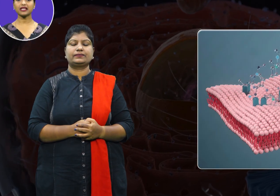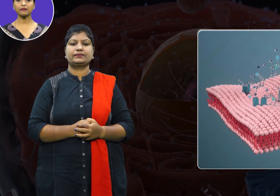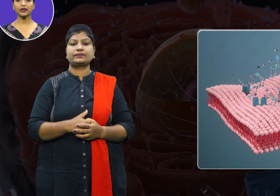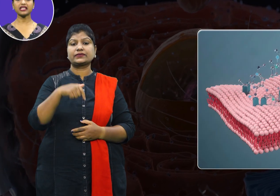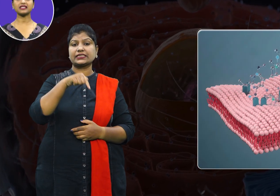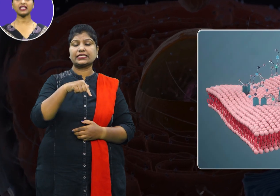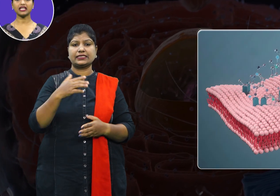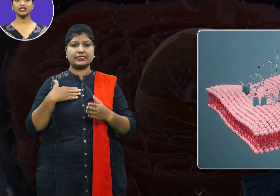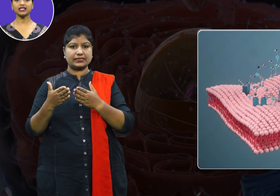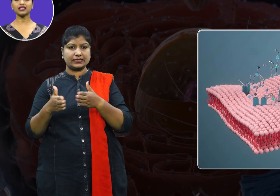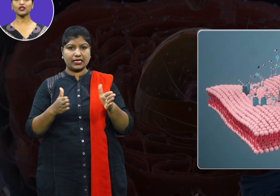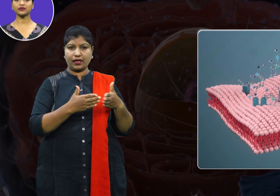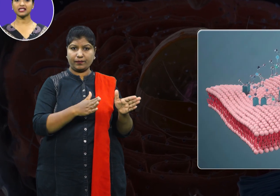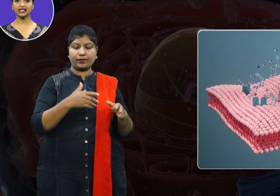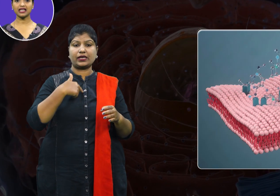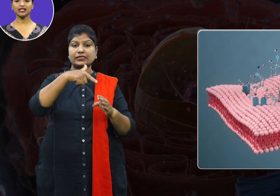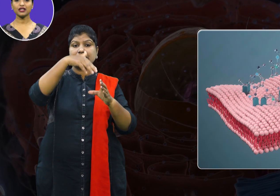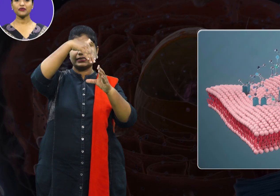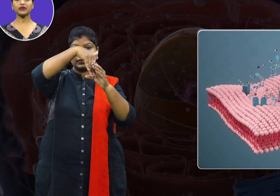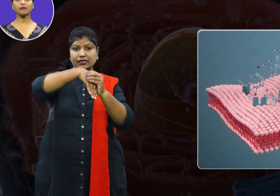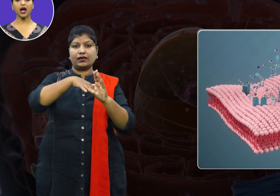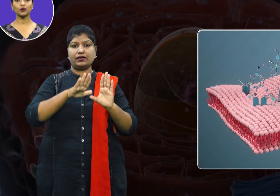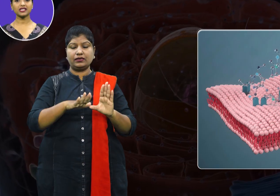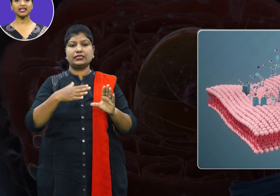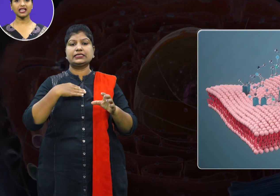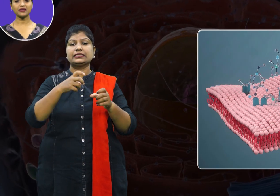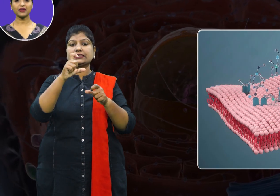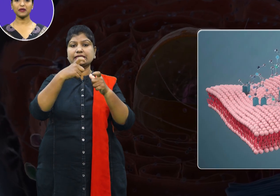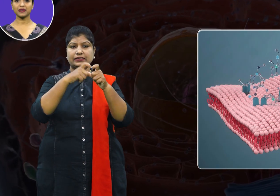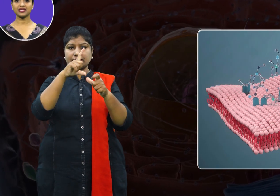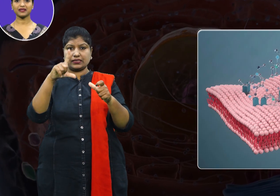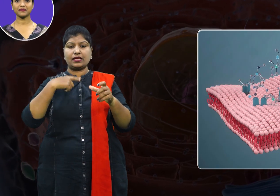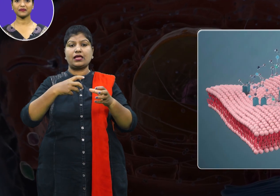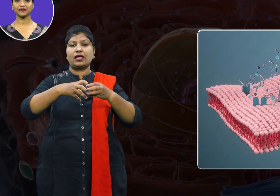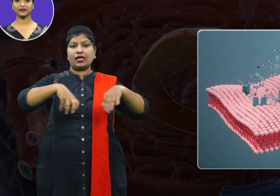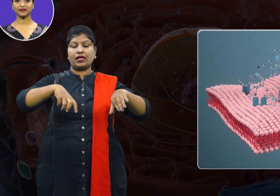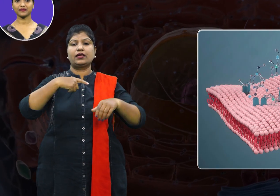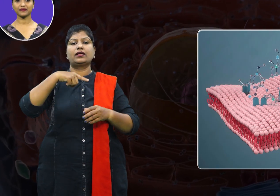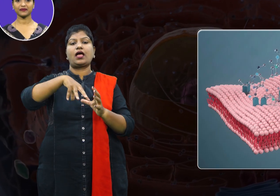It separates the interior of the cell from outside environment.